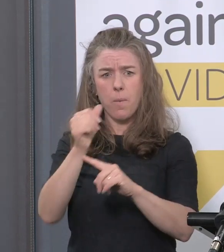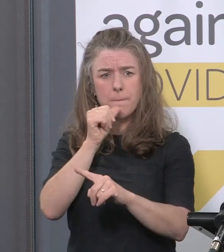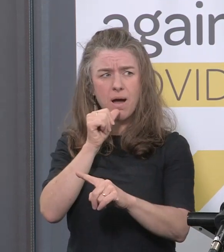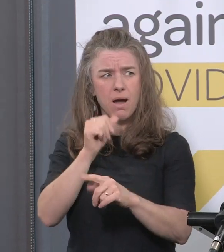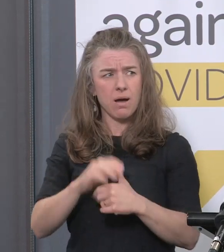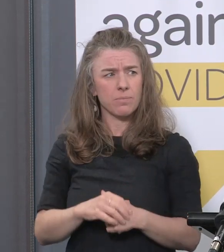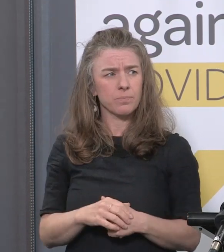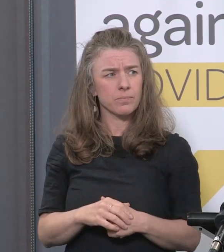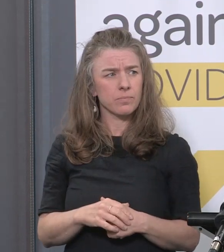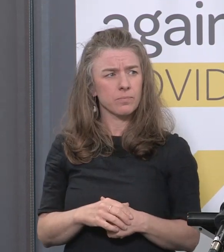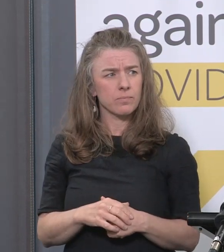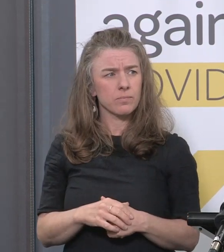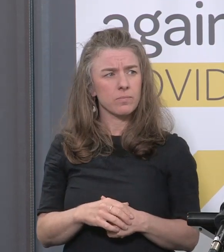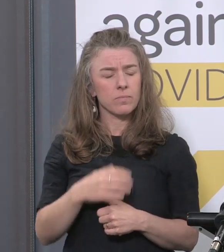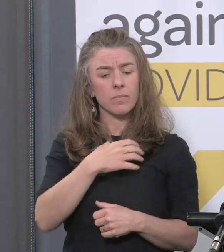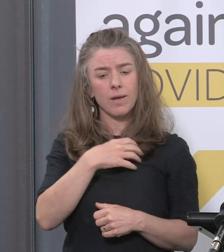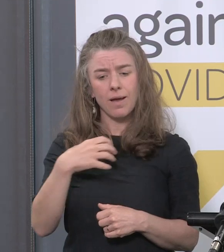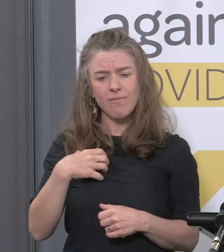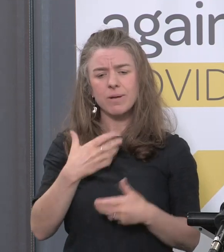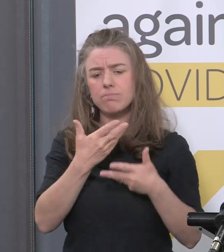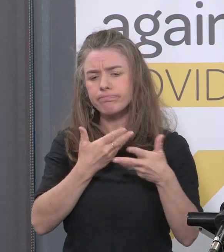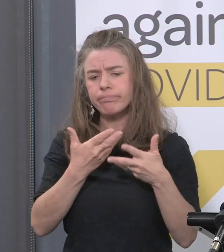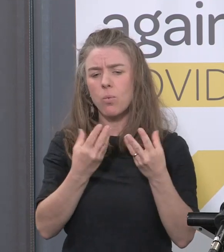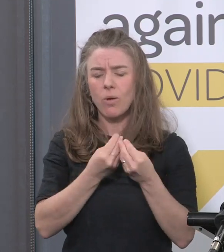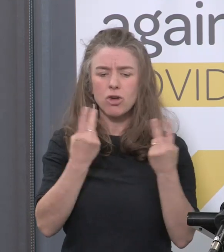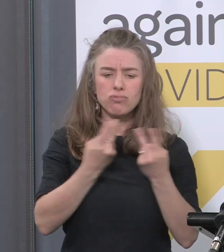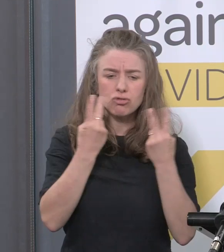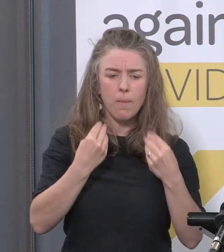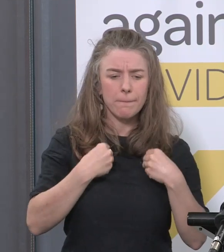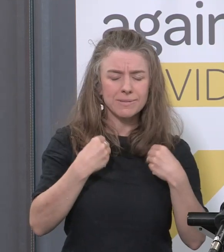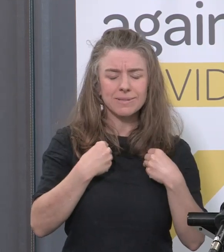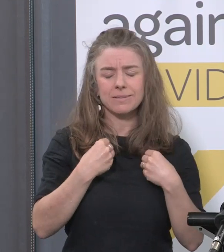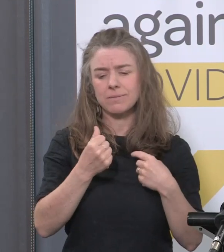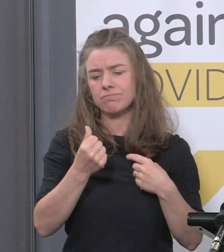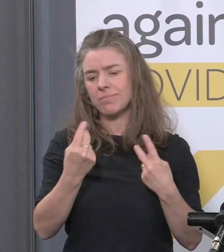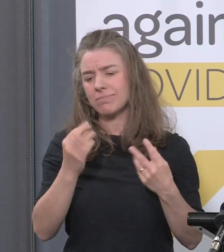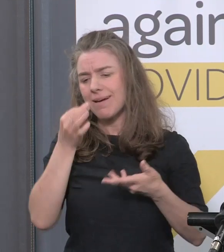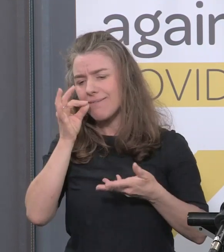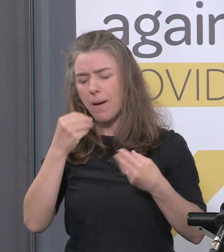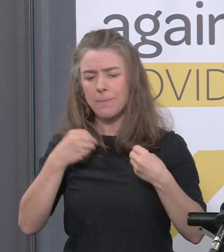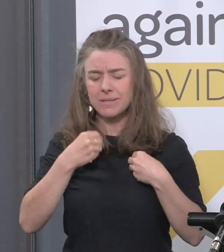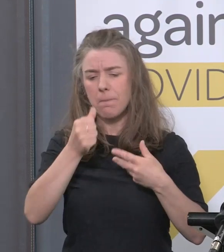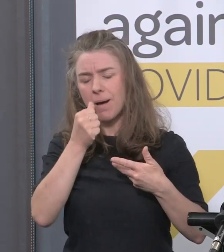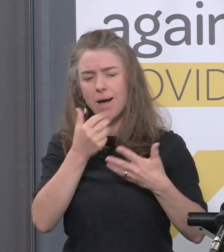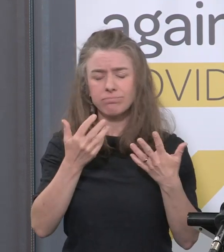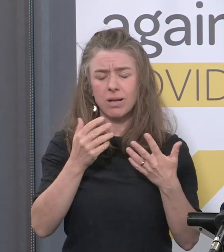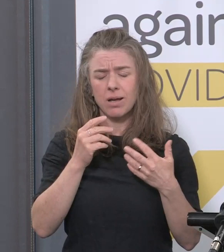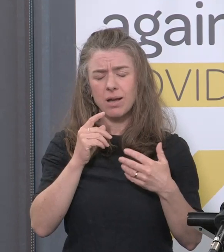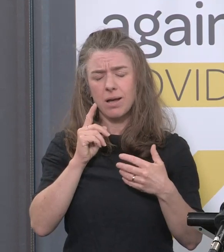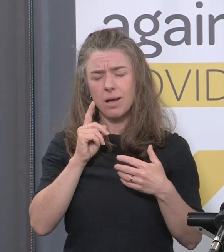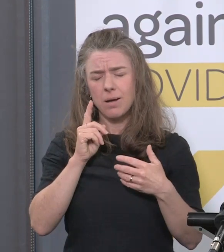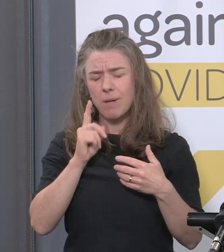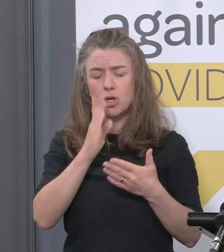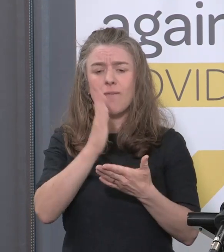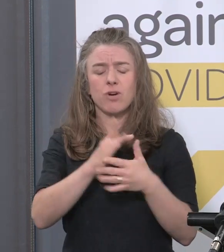While we know that the government is in consultation with the industry at the moment, but in the meantime, is there any advice to restaurants and bars for this